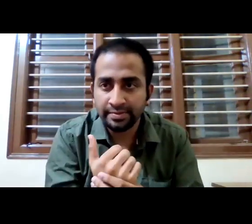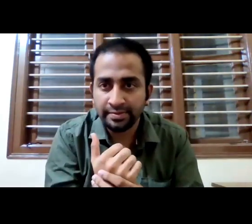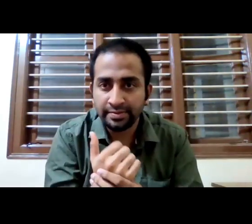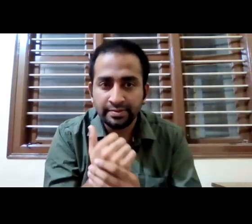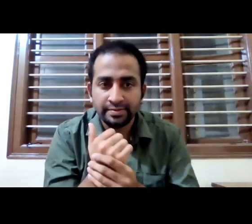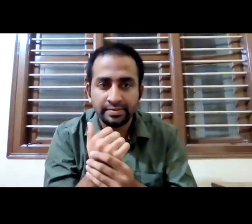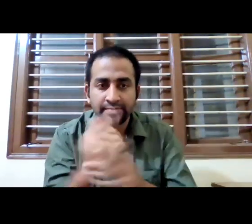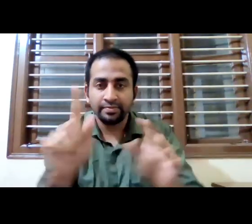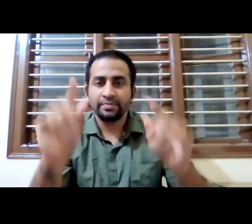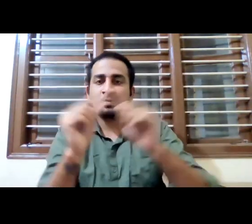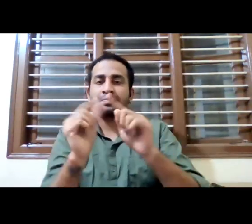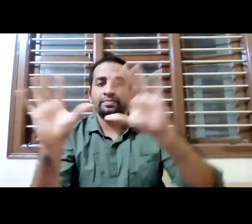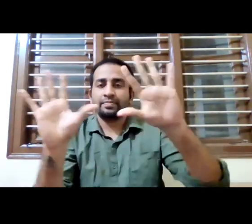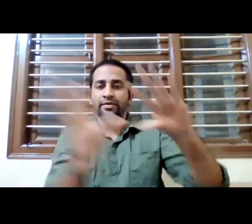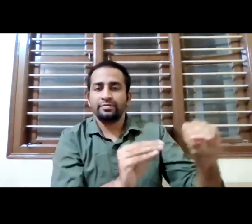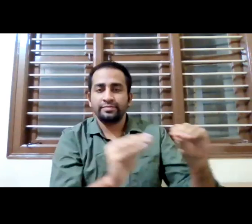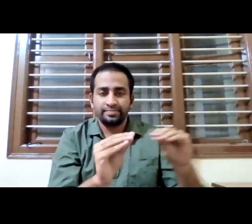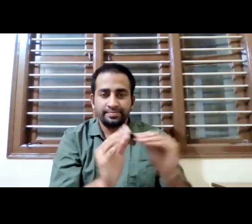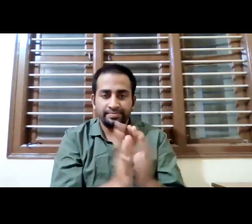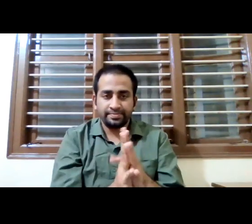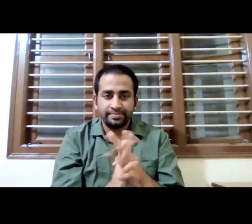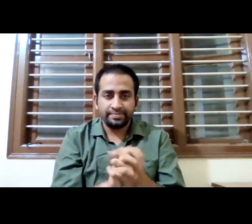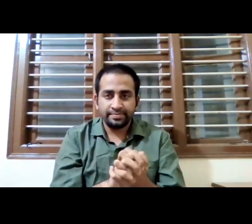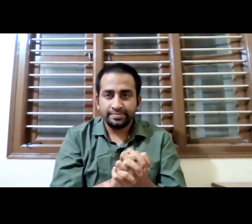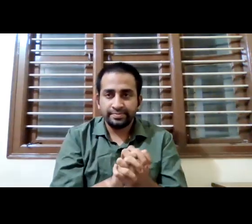hold it. I'll explain. Can you switch off the PPT?